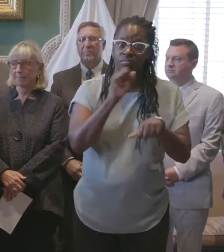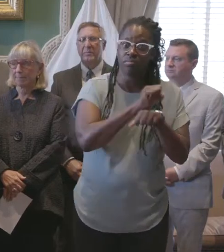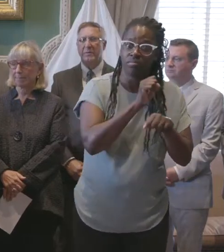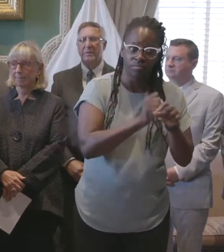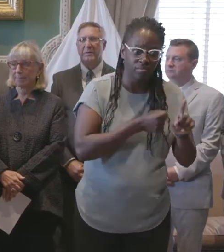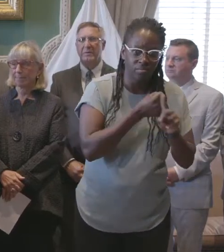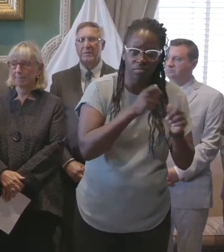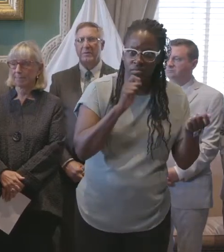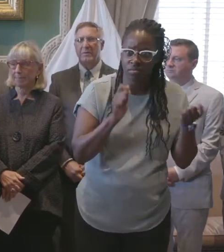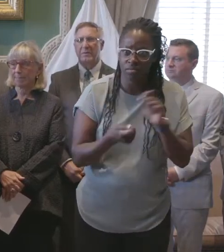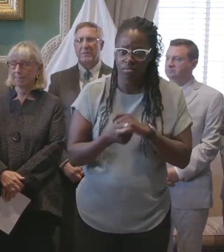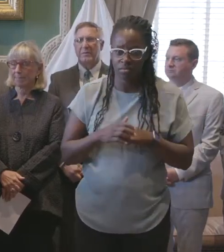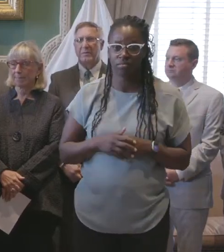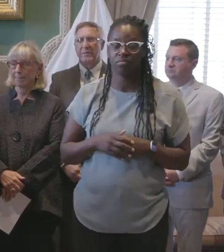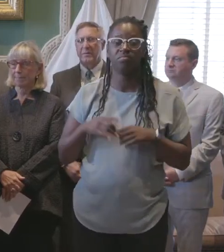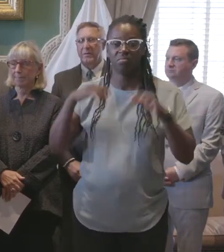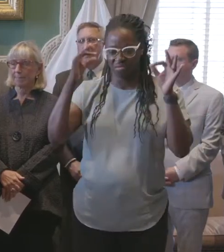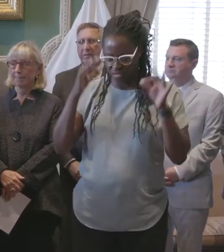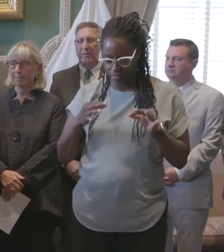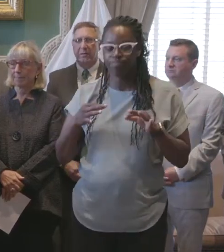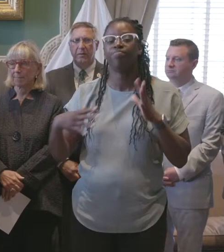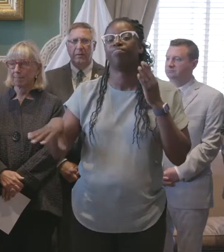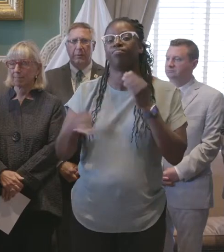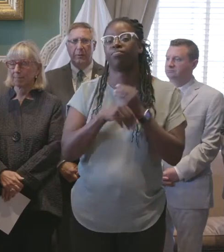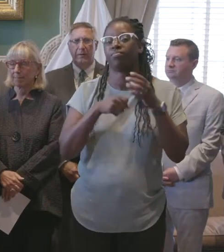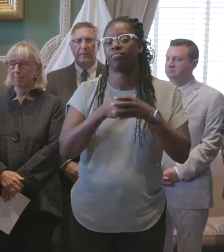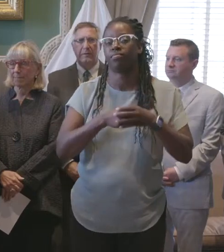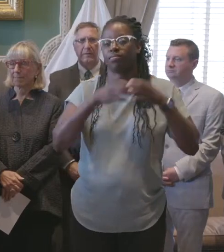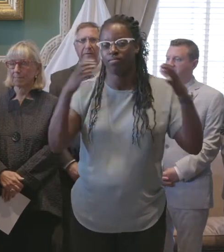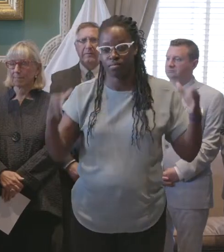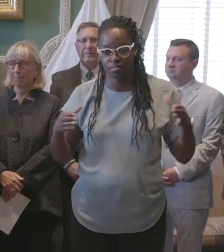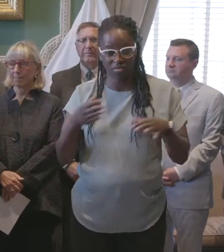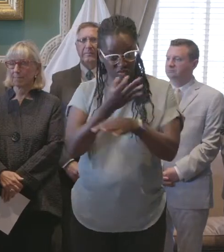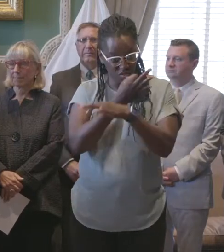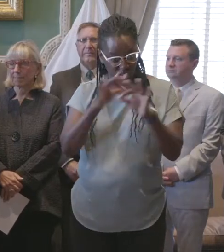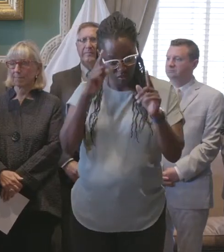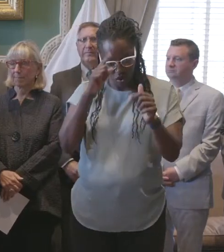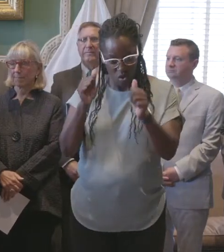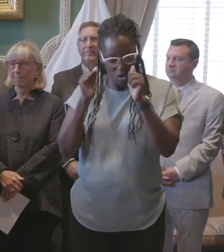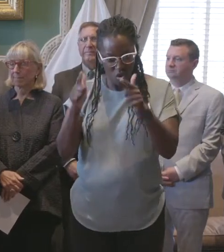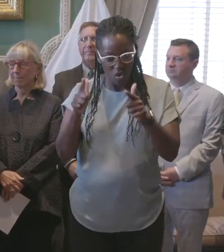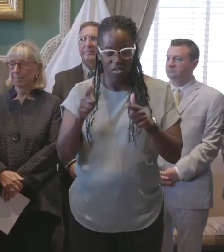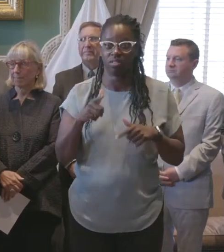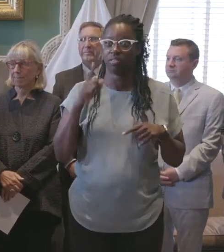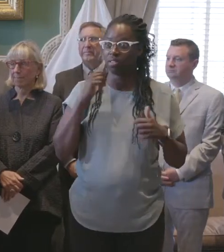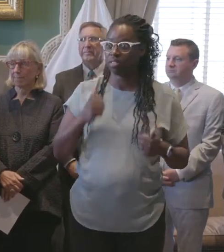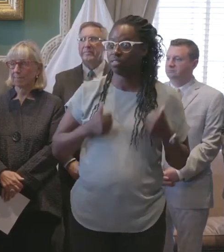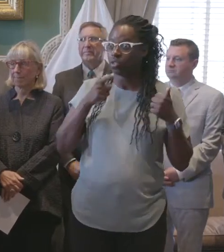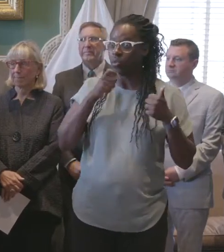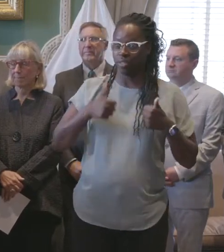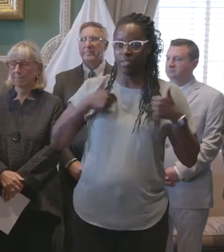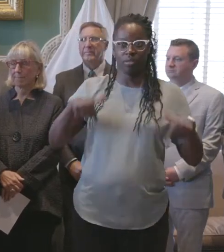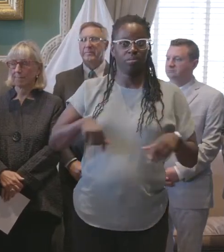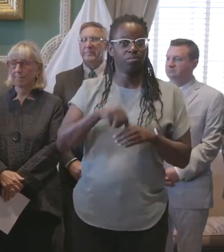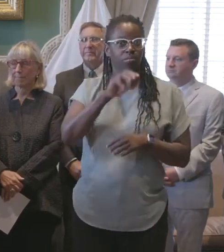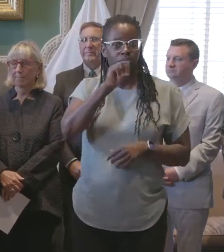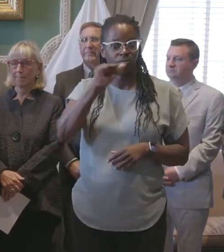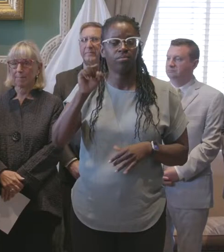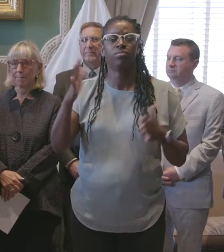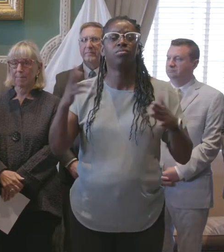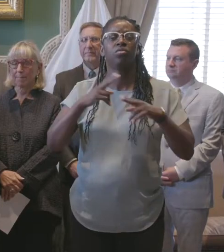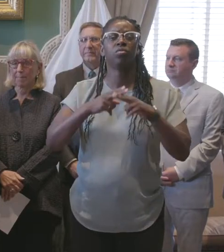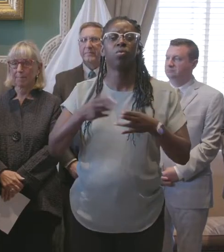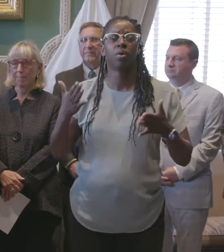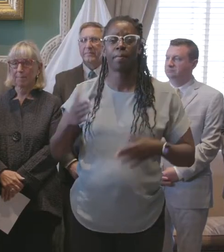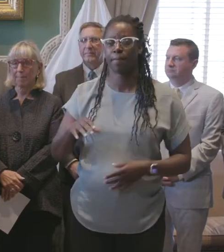that by making community college cost-free for all residents of our state through Mass Educate. Massachusetts